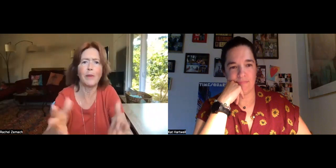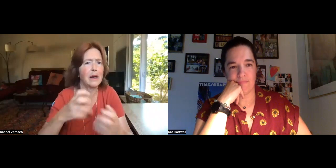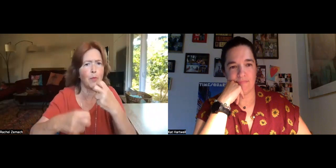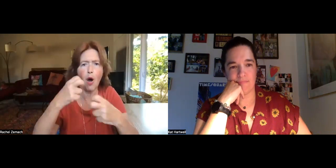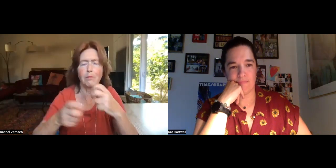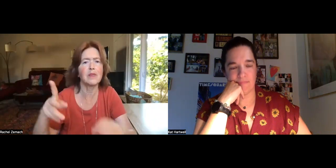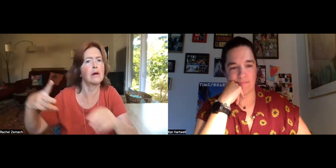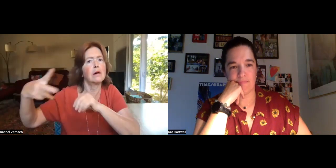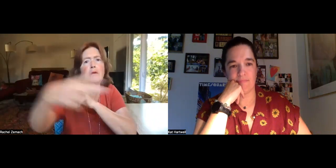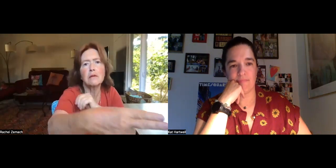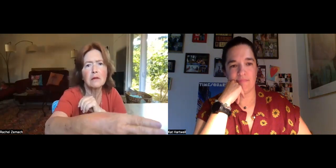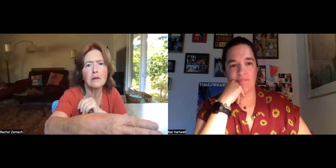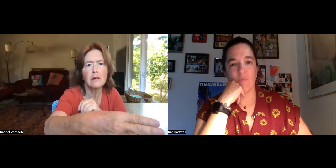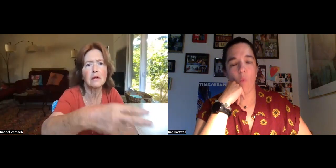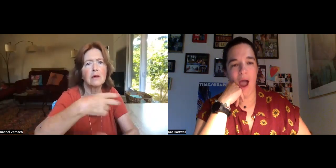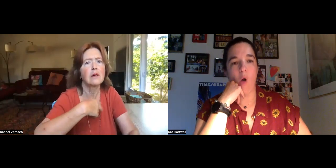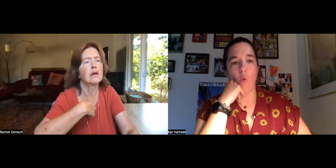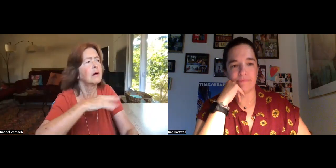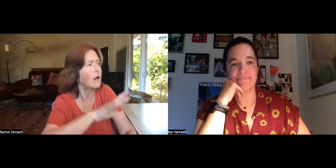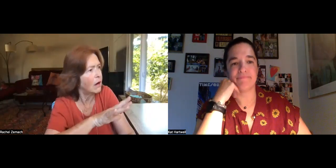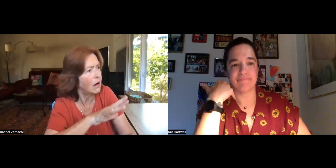many problems. Wow.